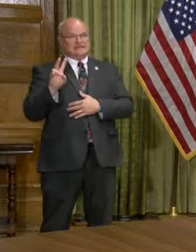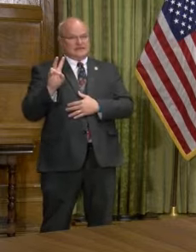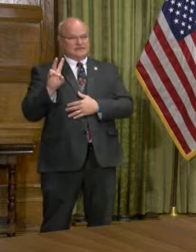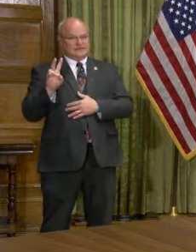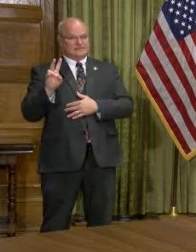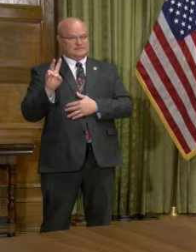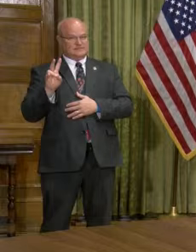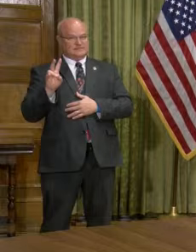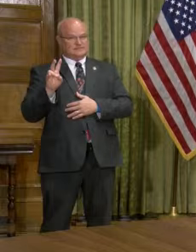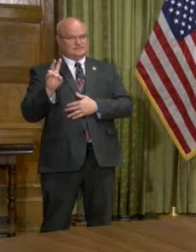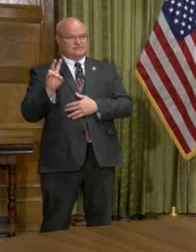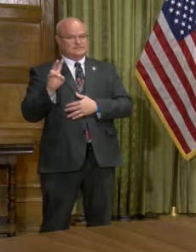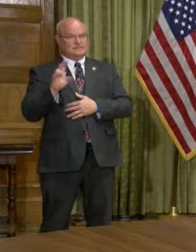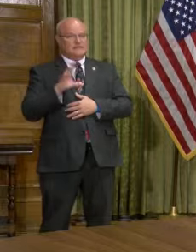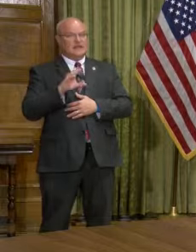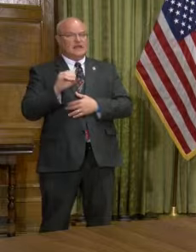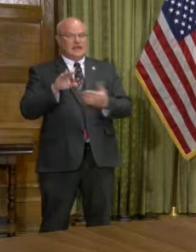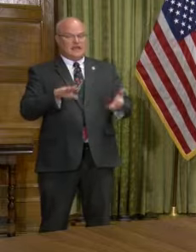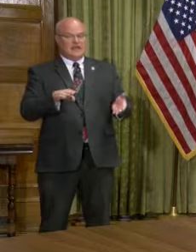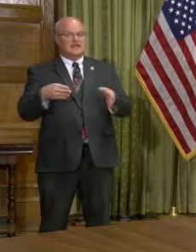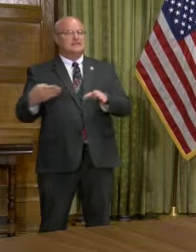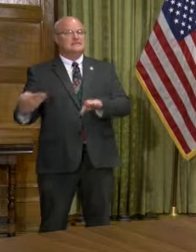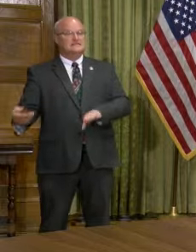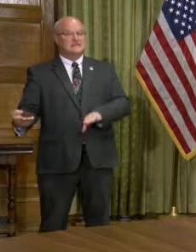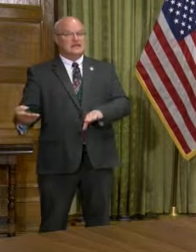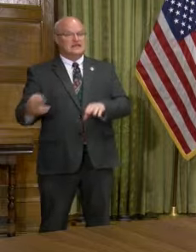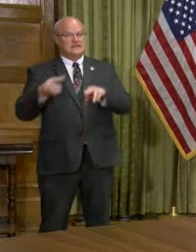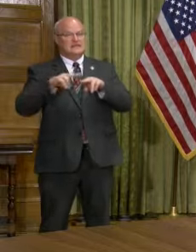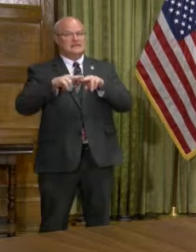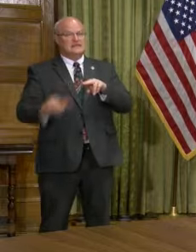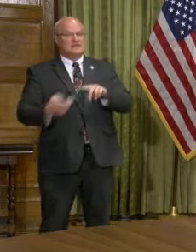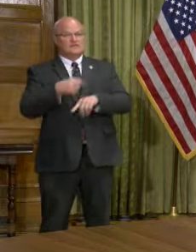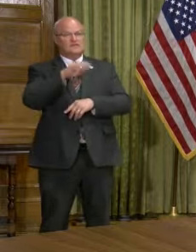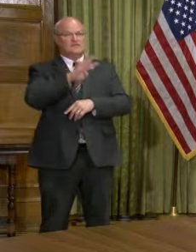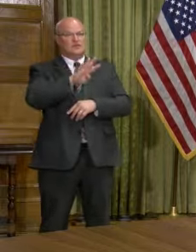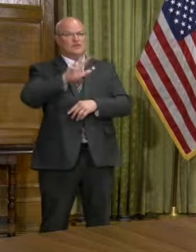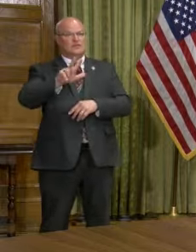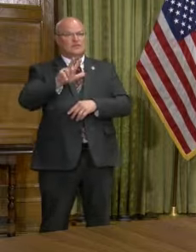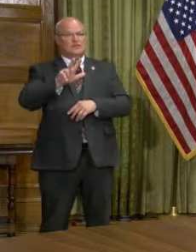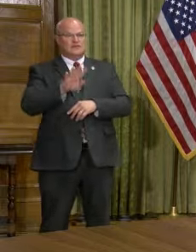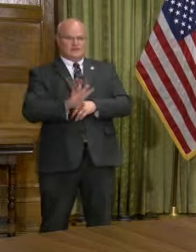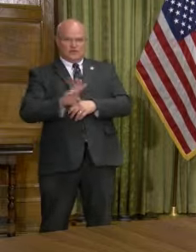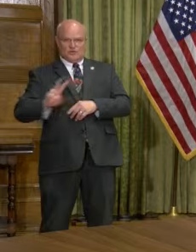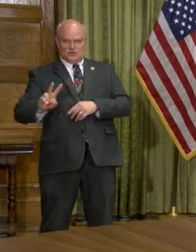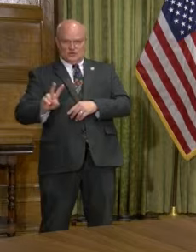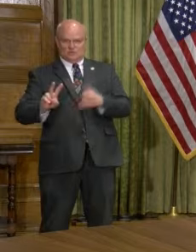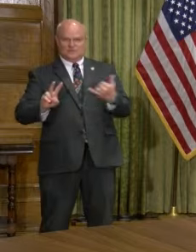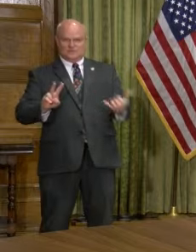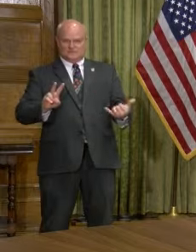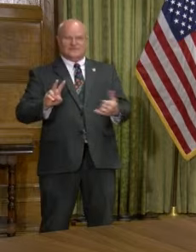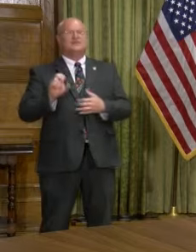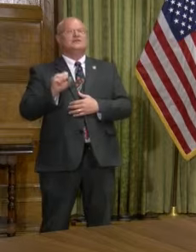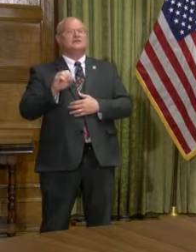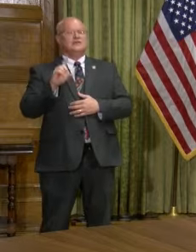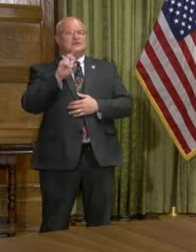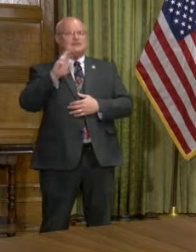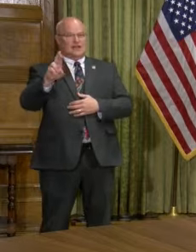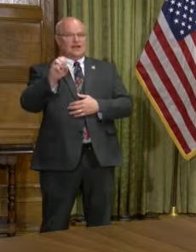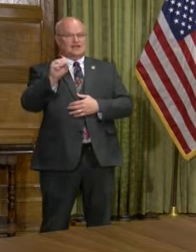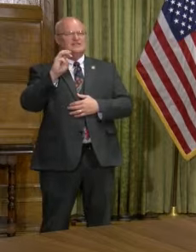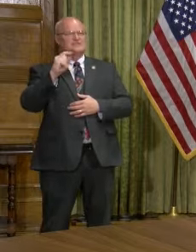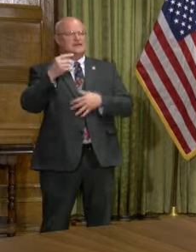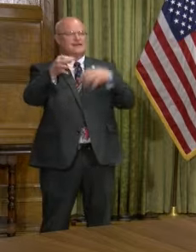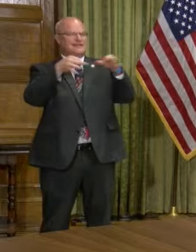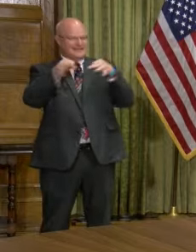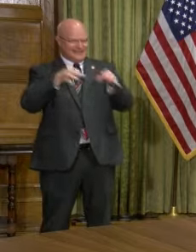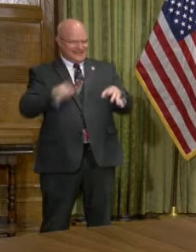and the deaths decreased from 43 to 42. And Dr. Smith will